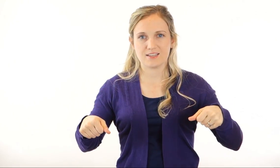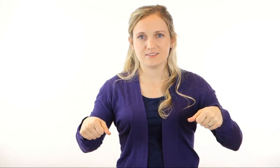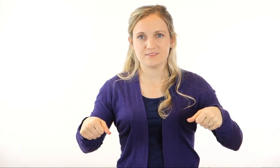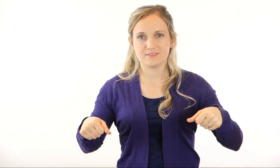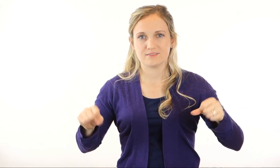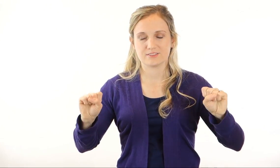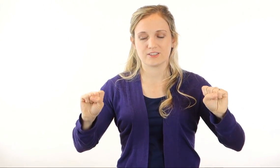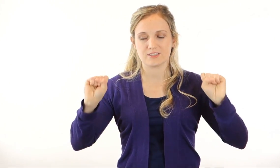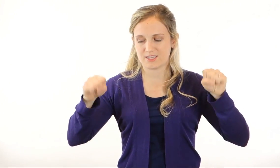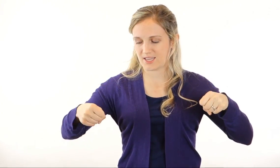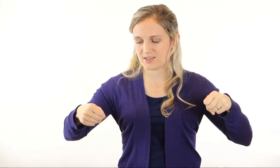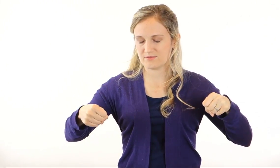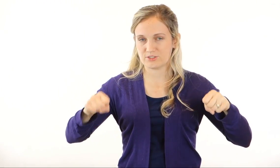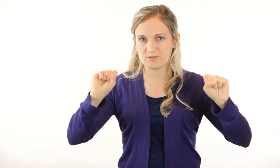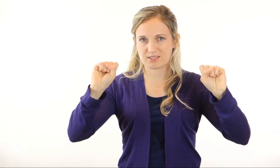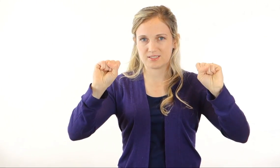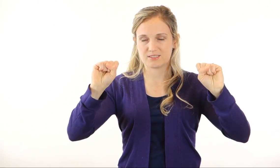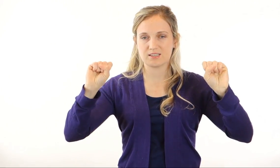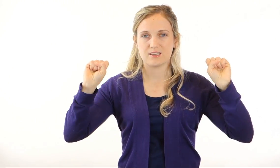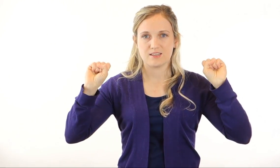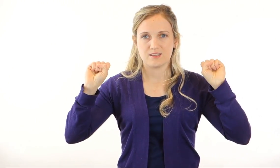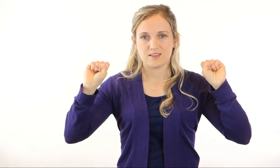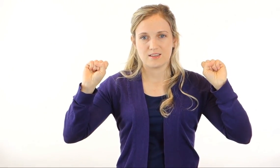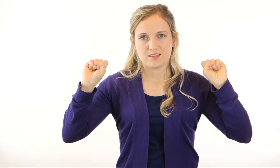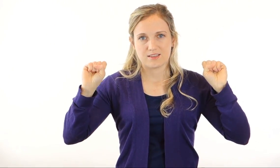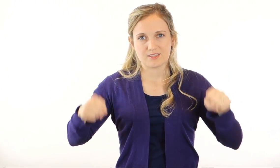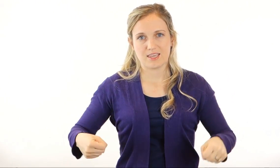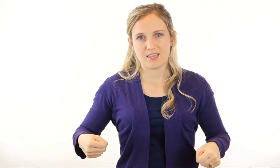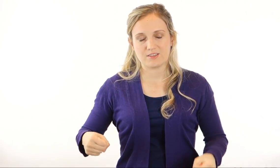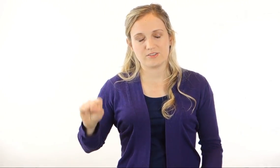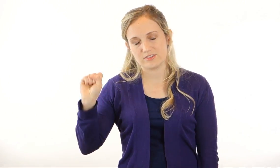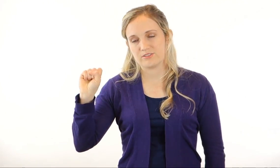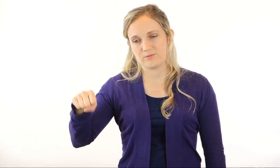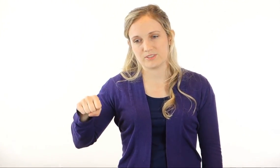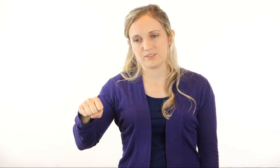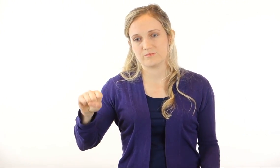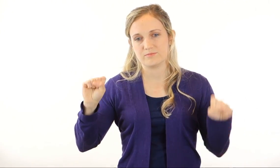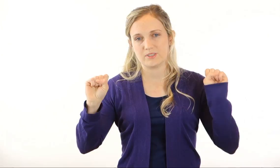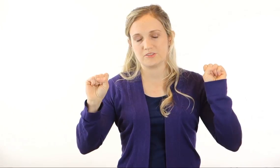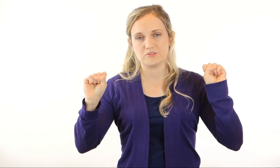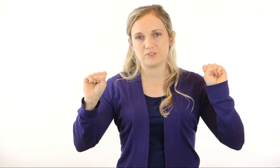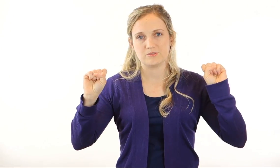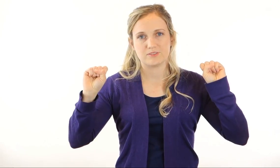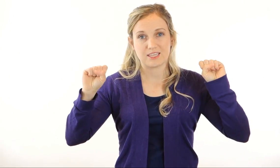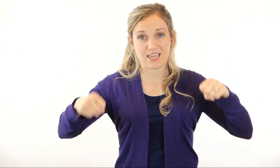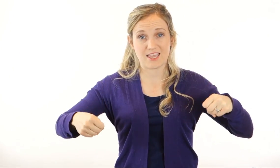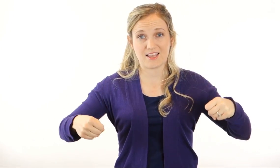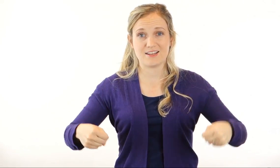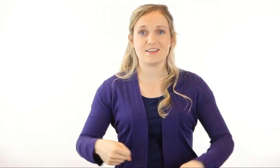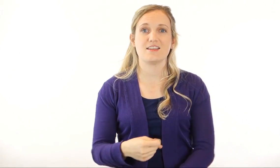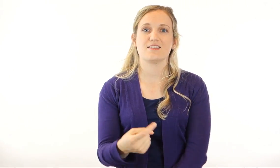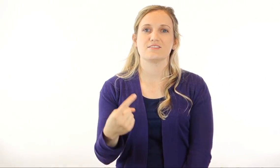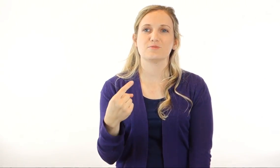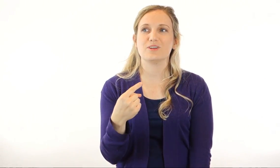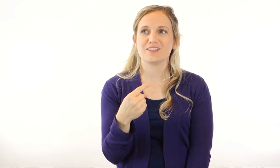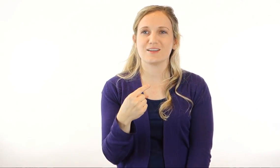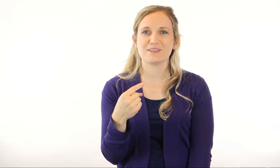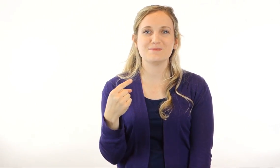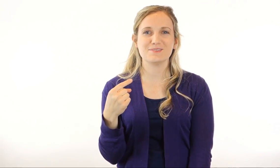Can, 2 S's. Can, you can just do 1, 2, but you can do 2. Can, just one time, I keep doing